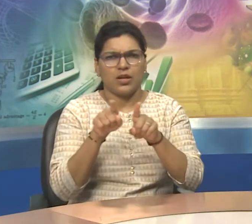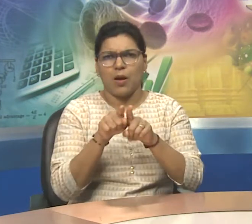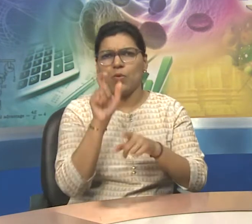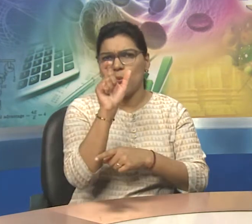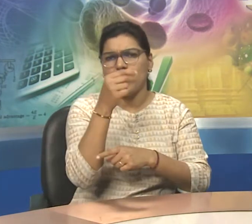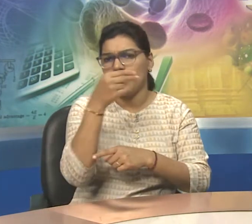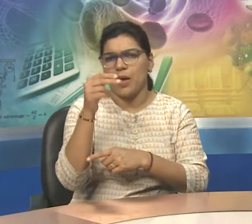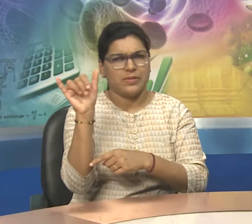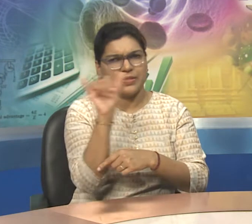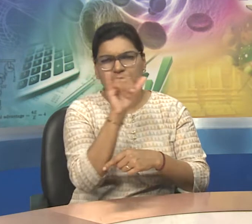The first word is